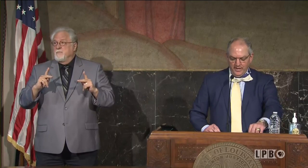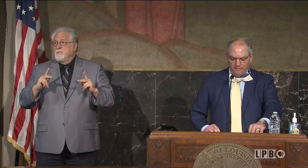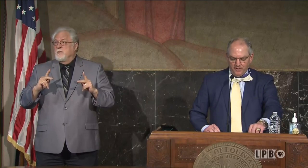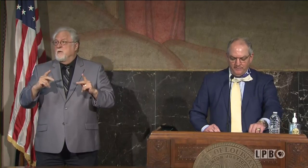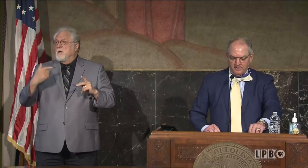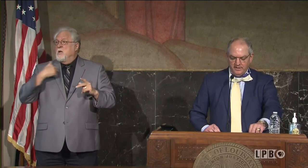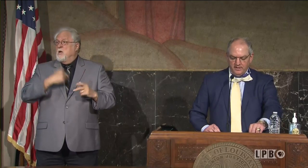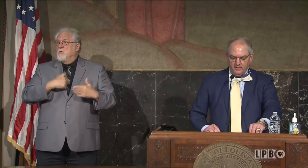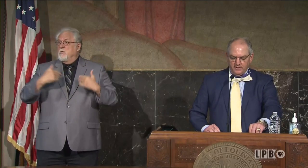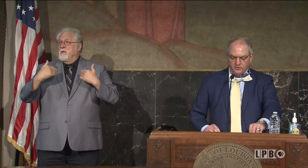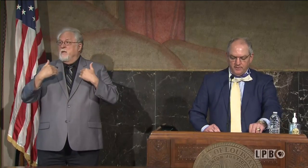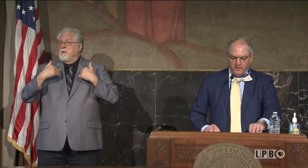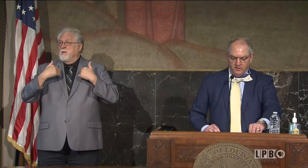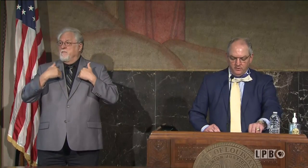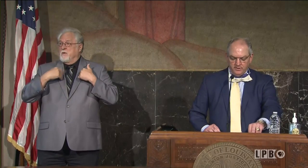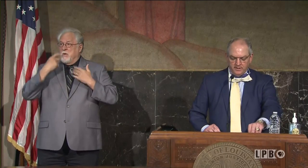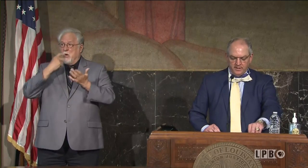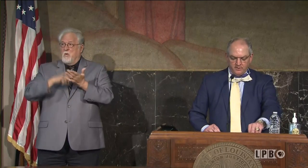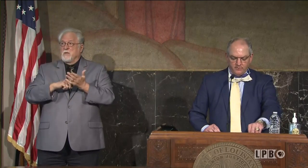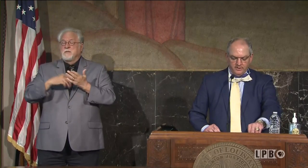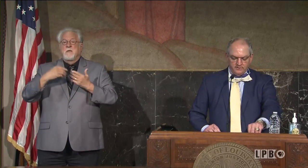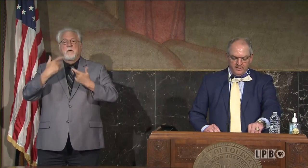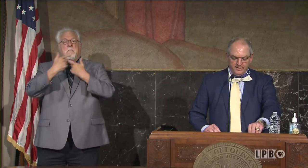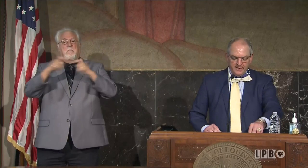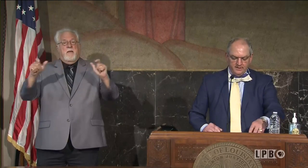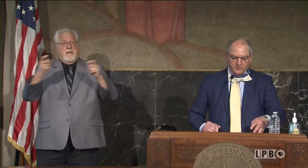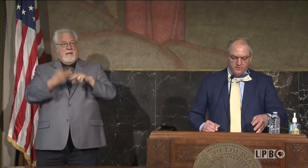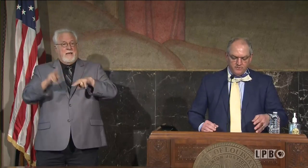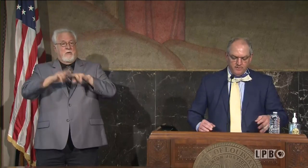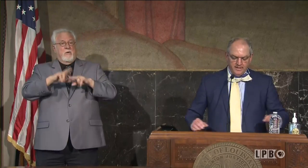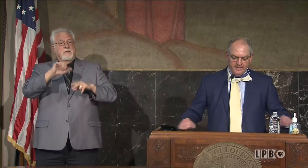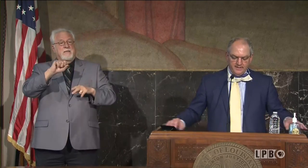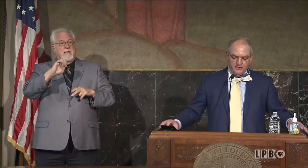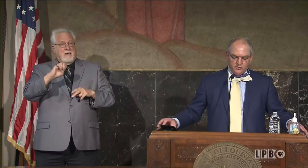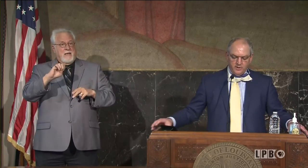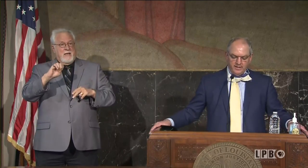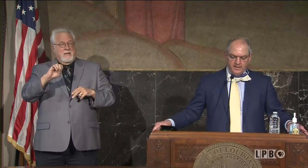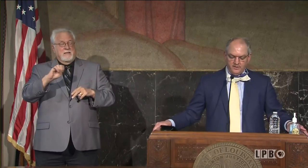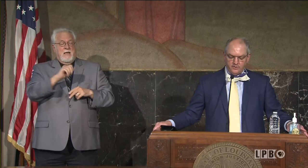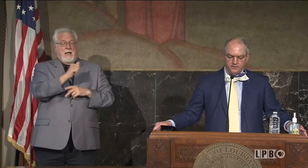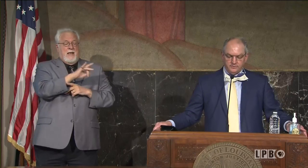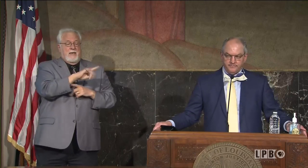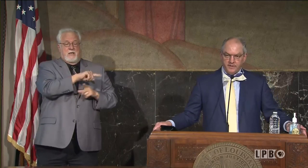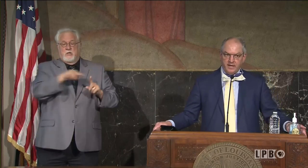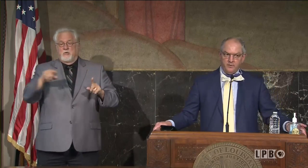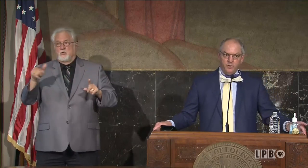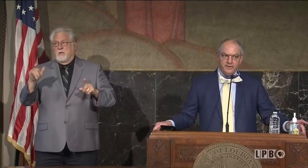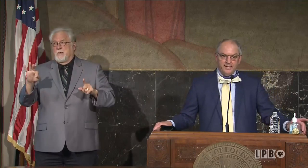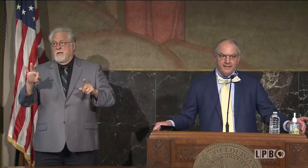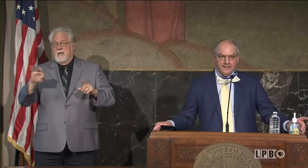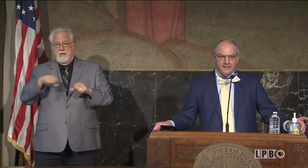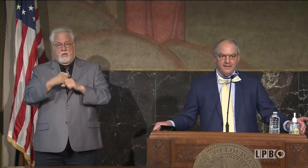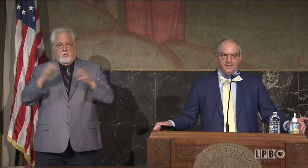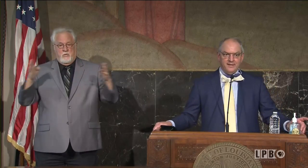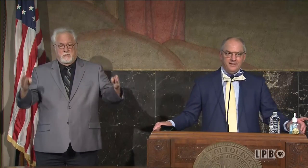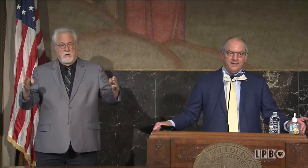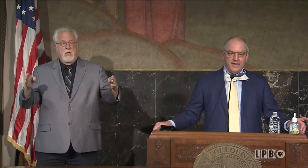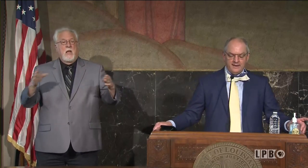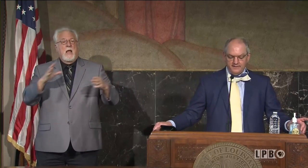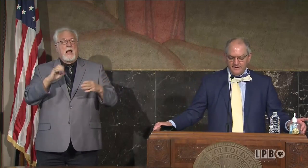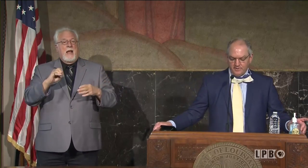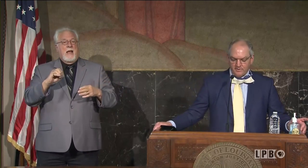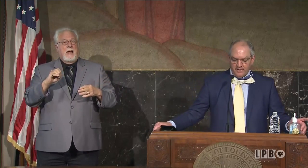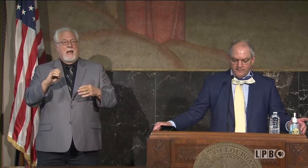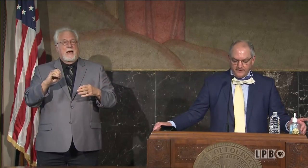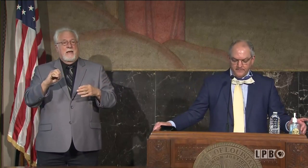as we have previously noted, there's been a huge increase in case growth among 18 to 29-year-olds. And within